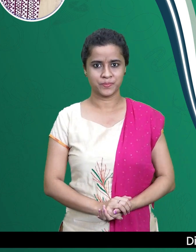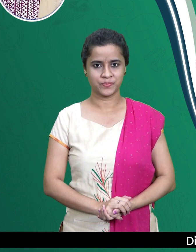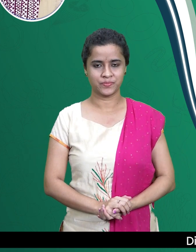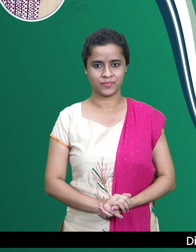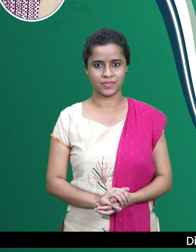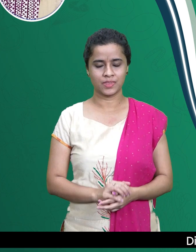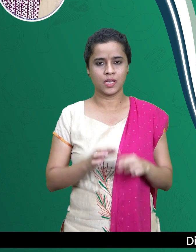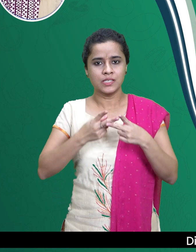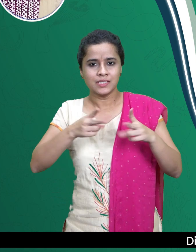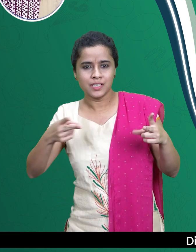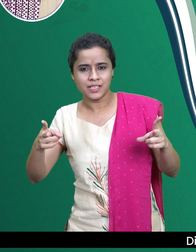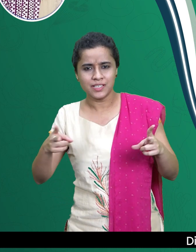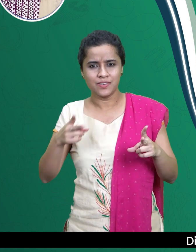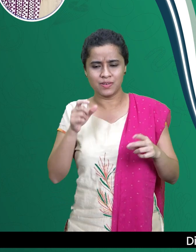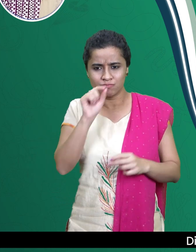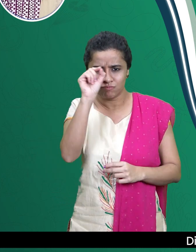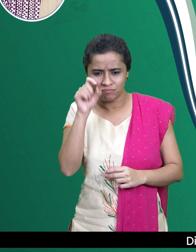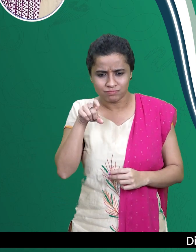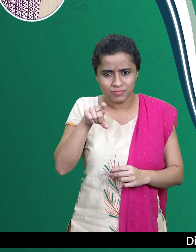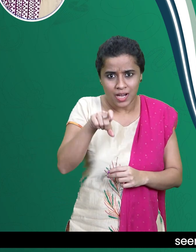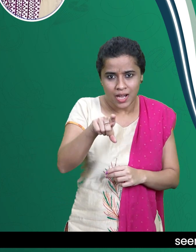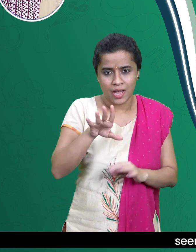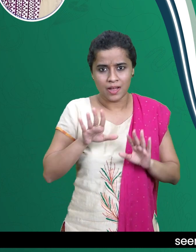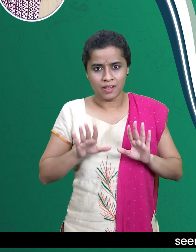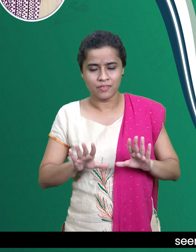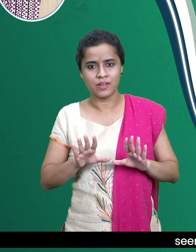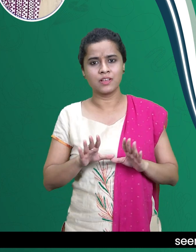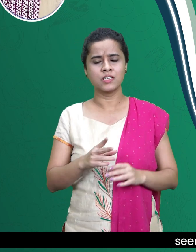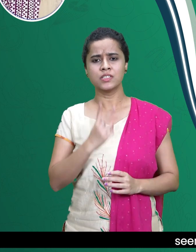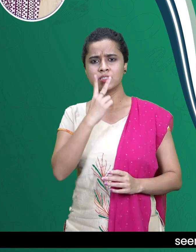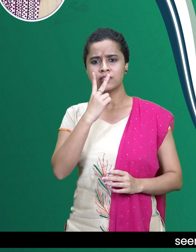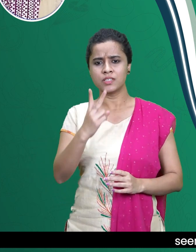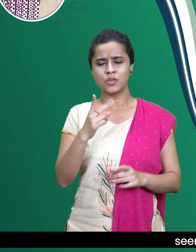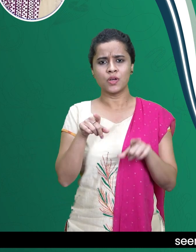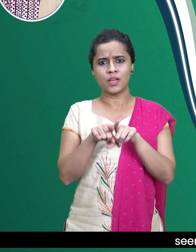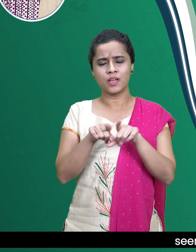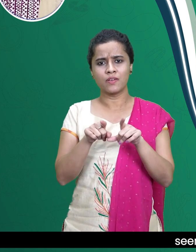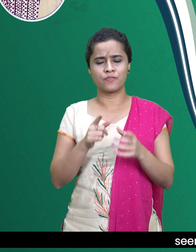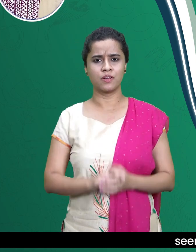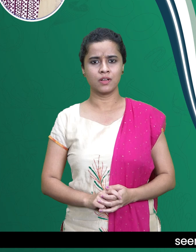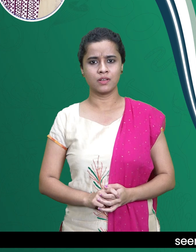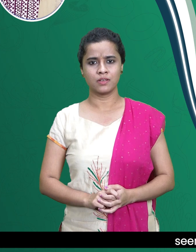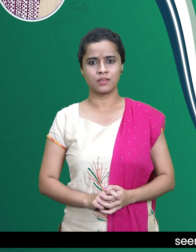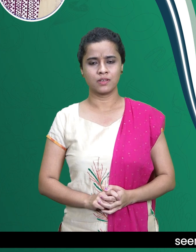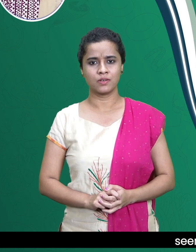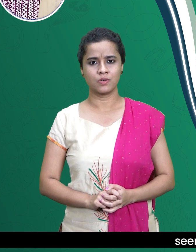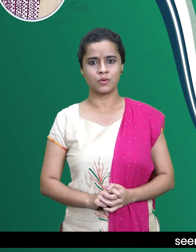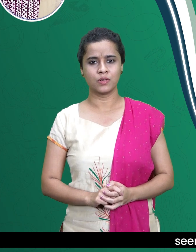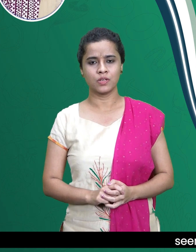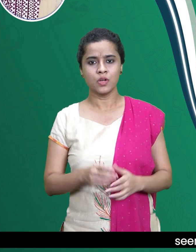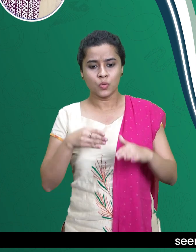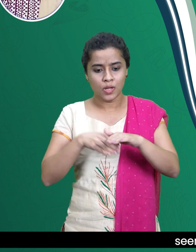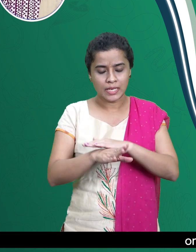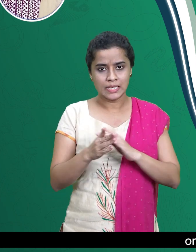Different species of microbes seem to have evolved to home